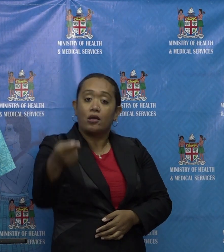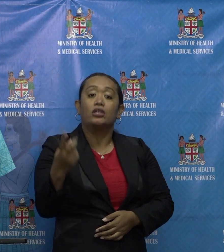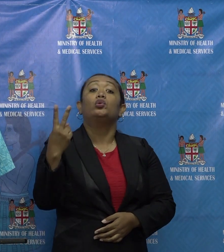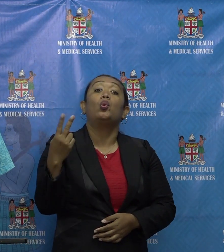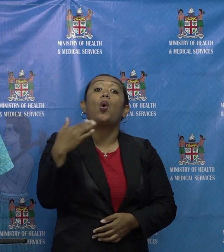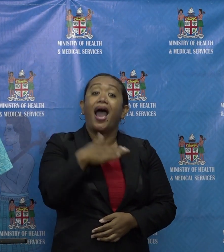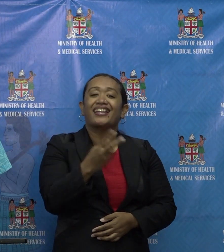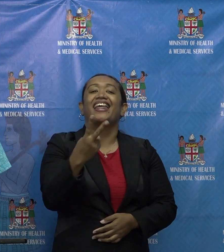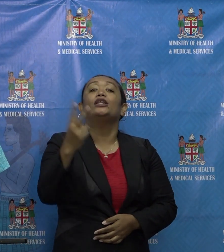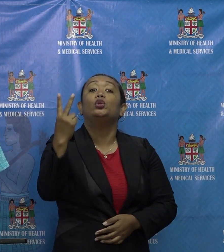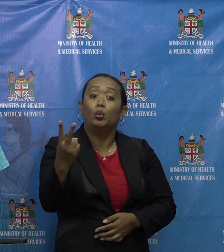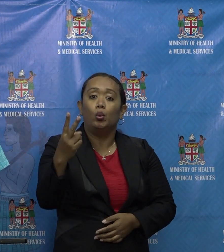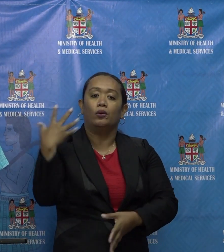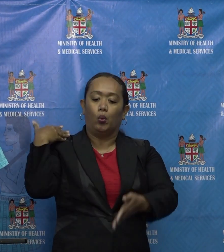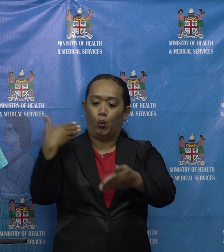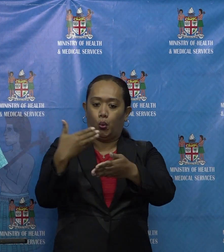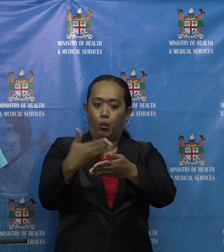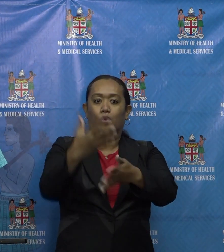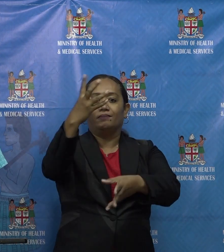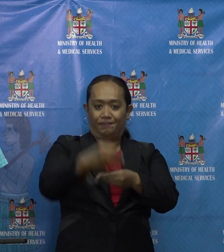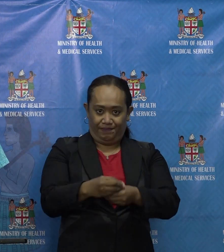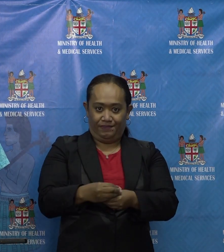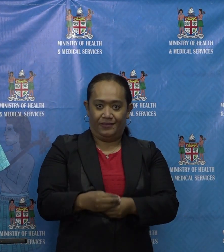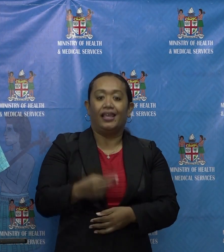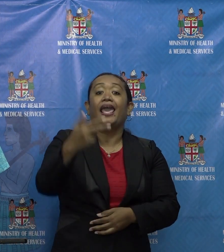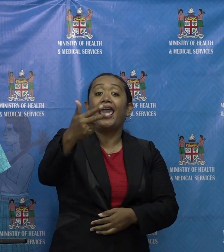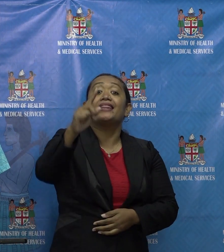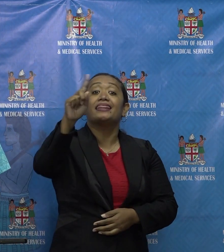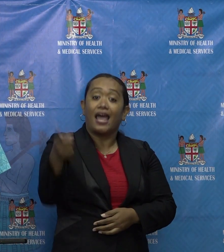267,202 screened to date and